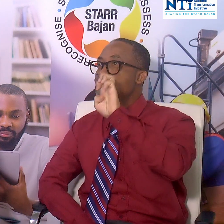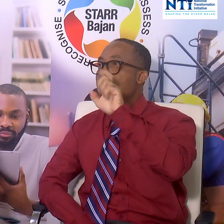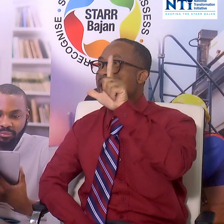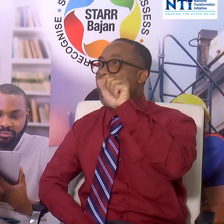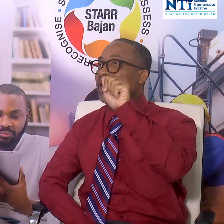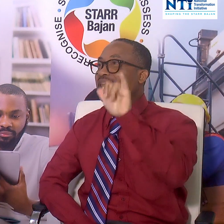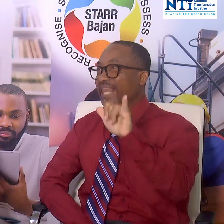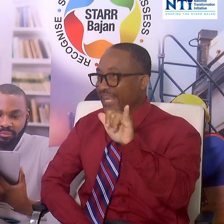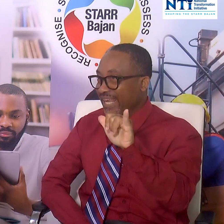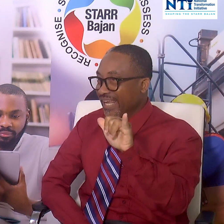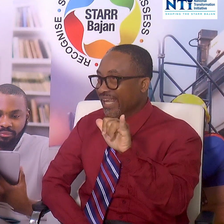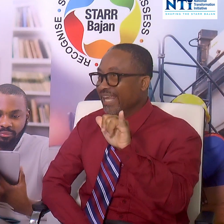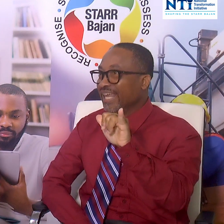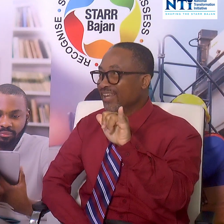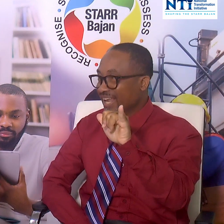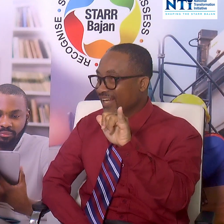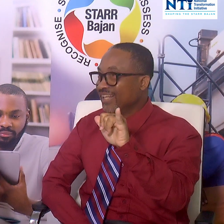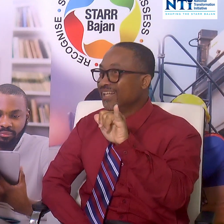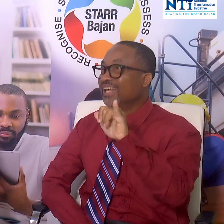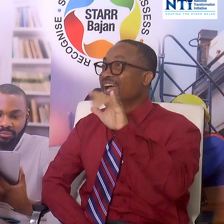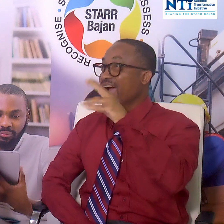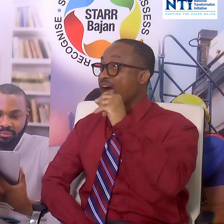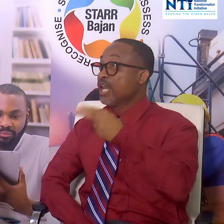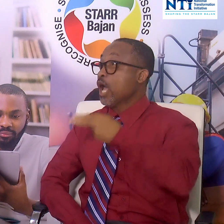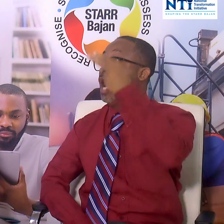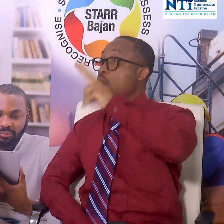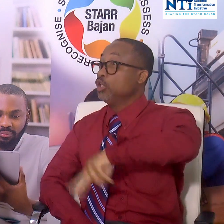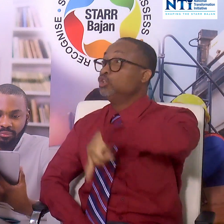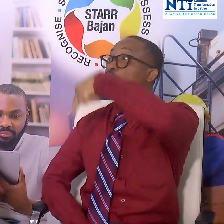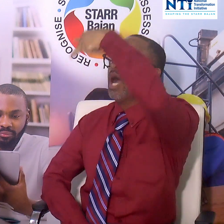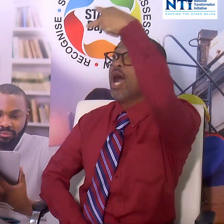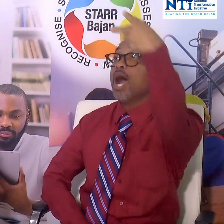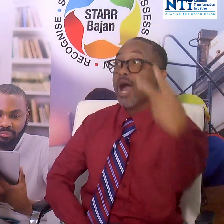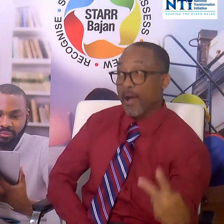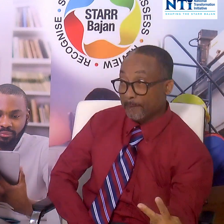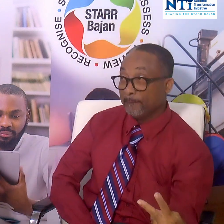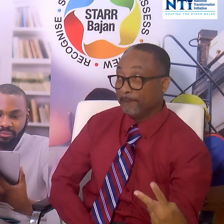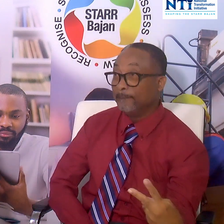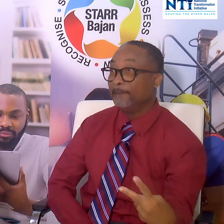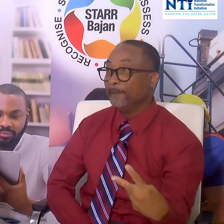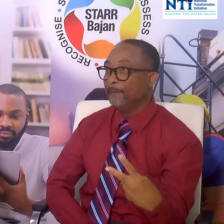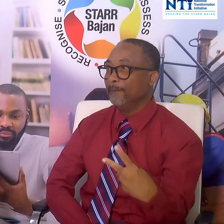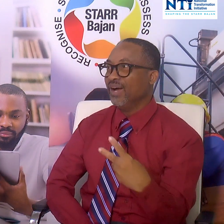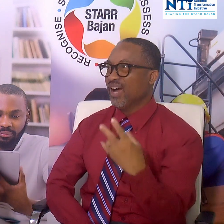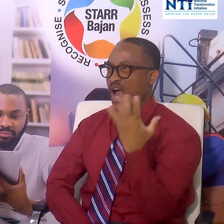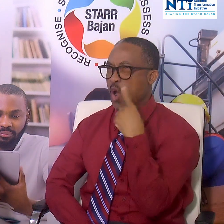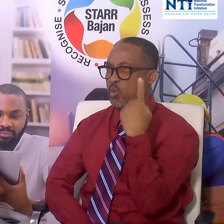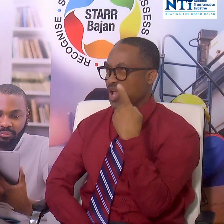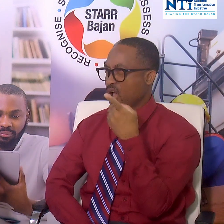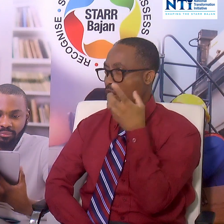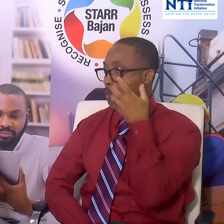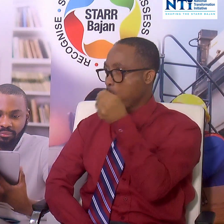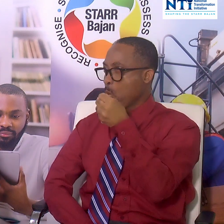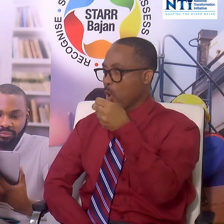I ran, and I was in and relay as well, and high jump.